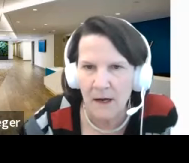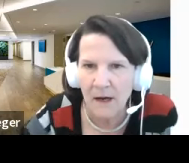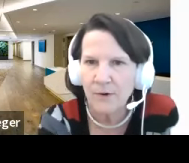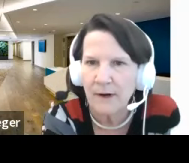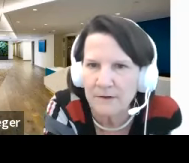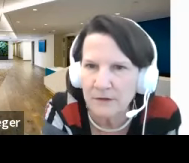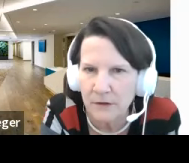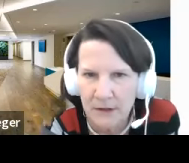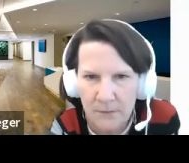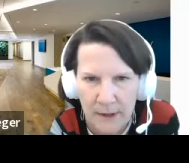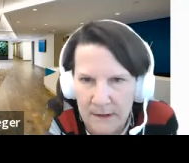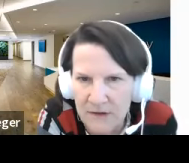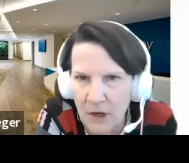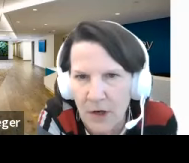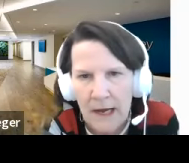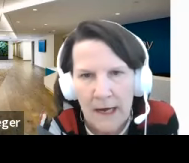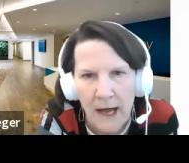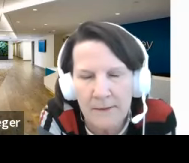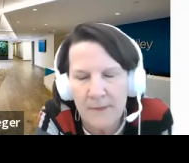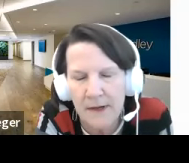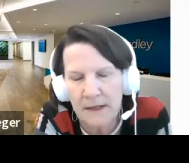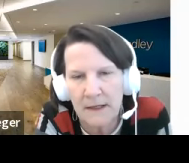been prior to learning Braille. And so